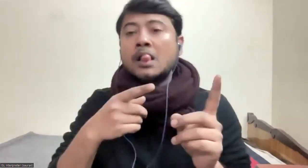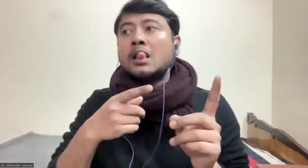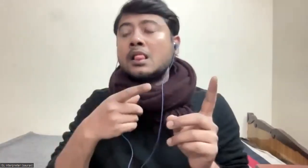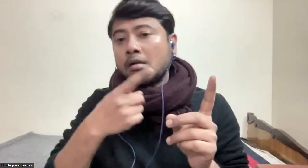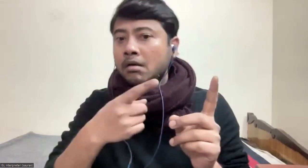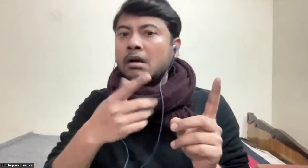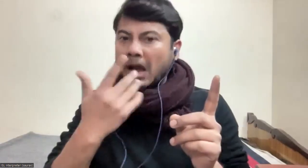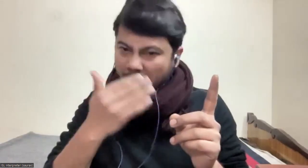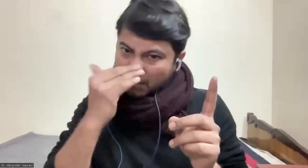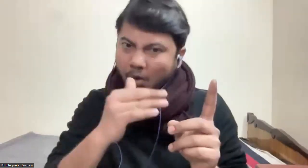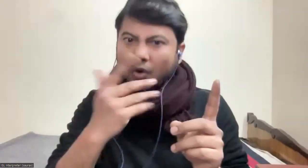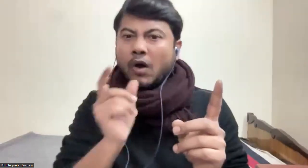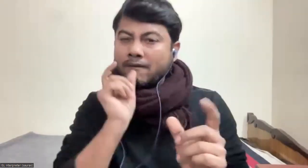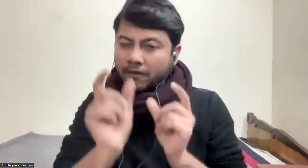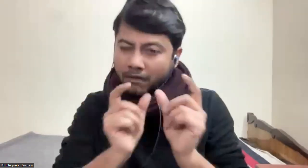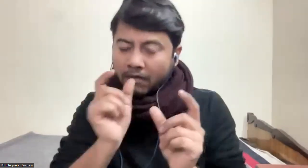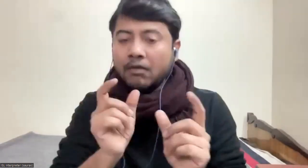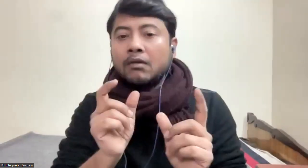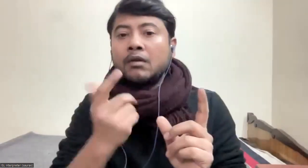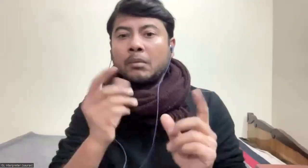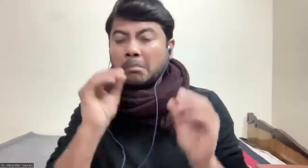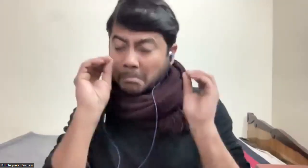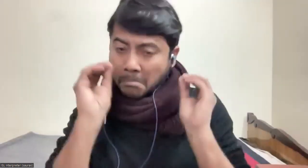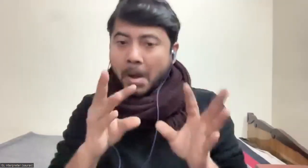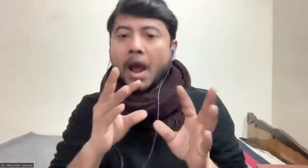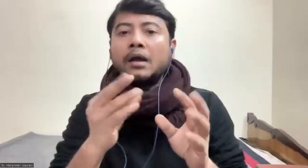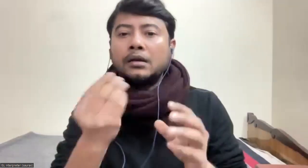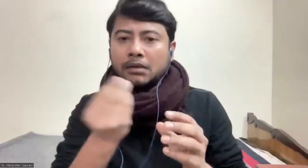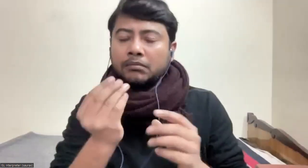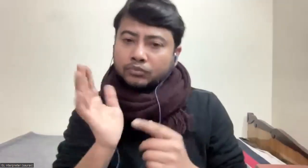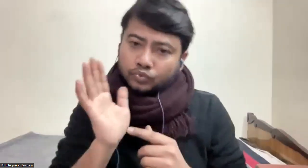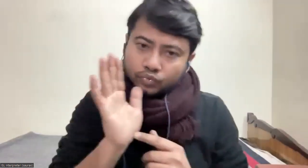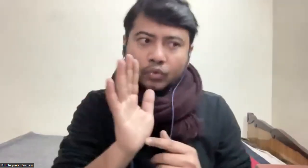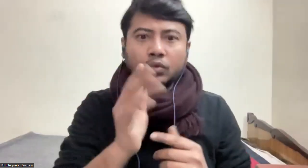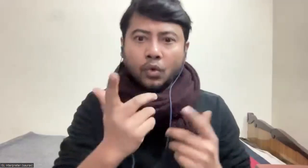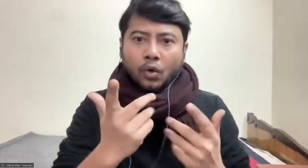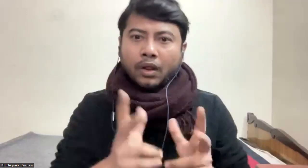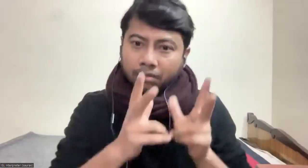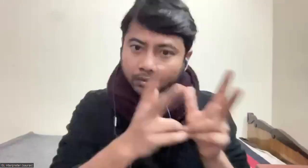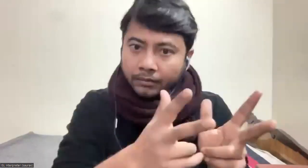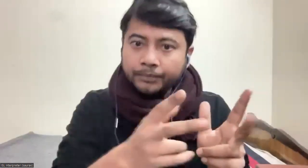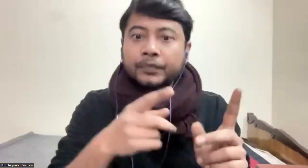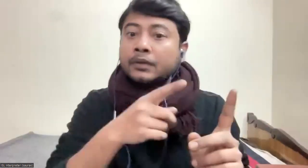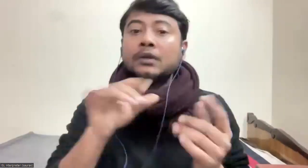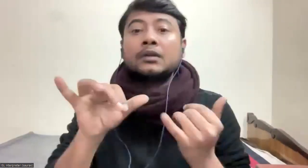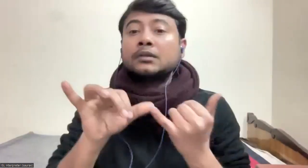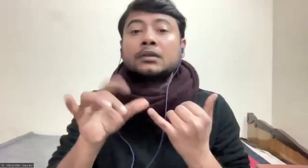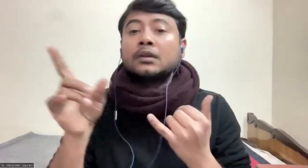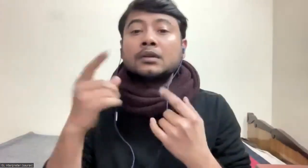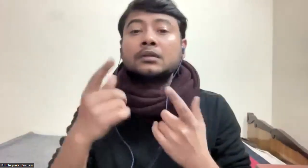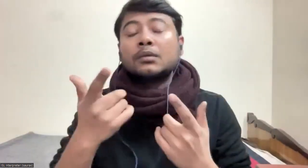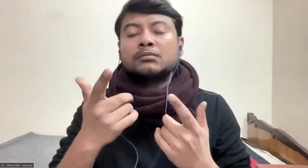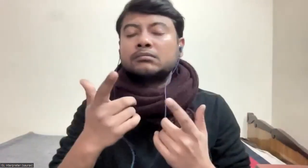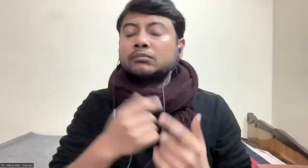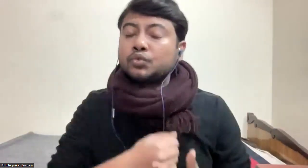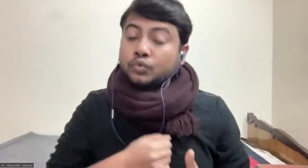if you say sorry to Krishna, Krishna will say you go and say sorry to the person that whom you have offended.